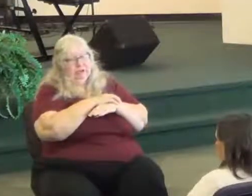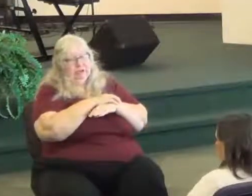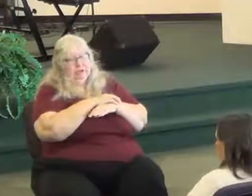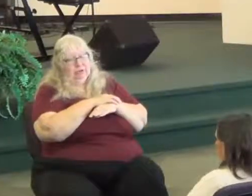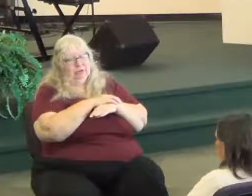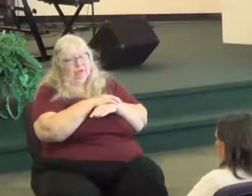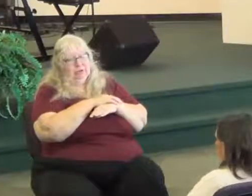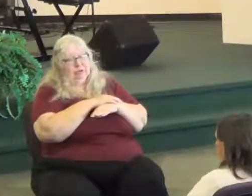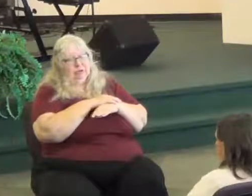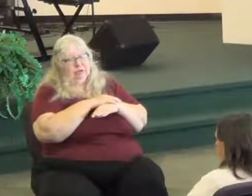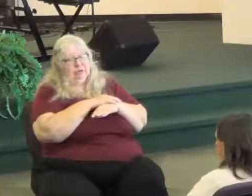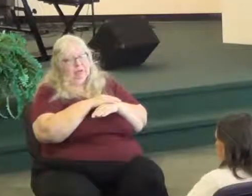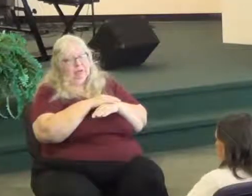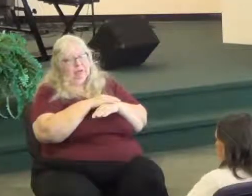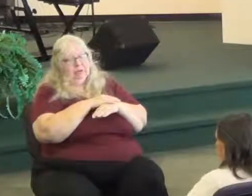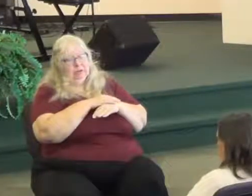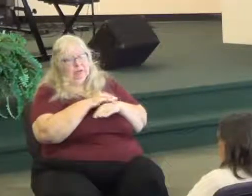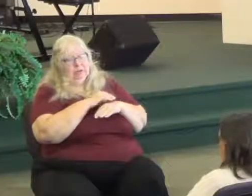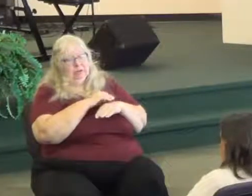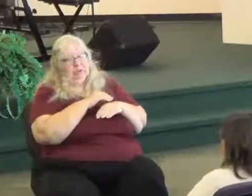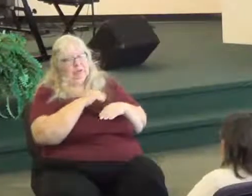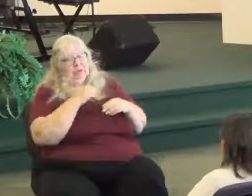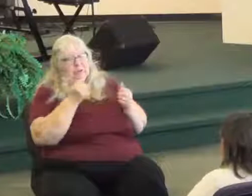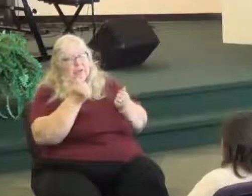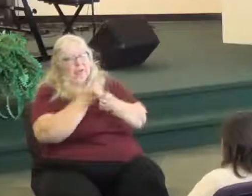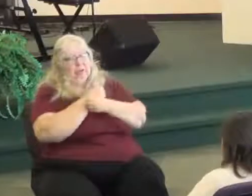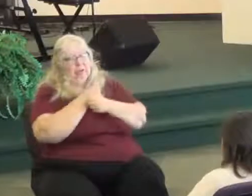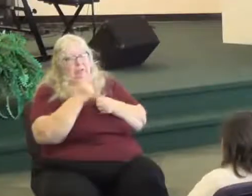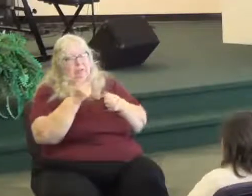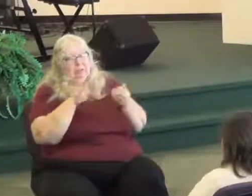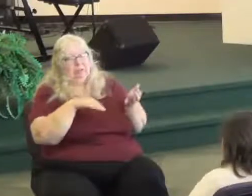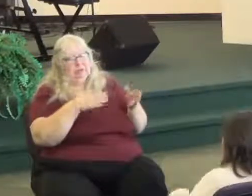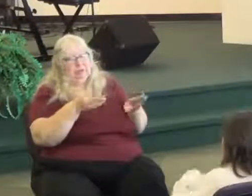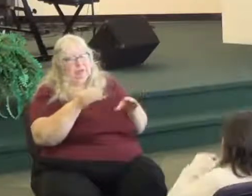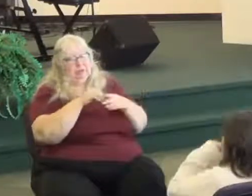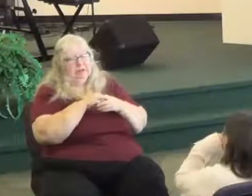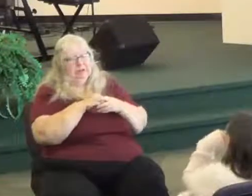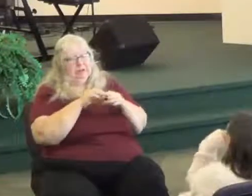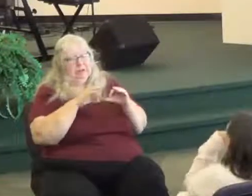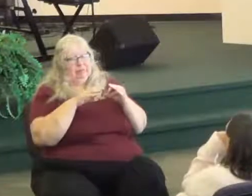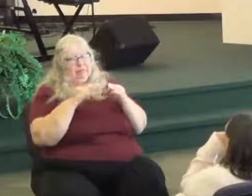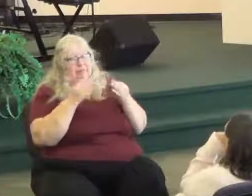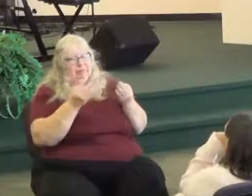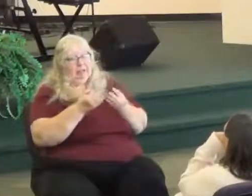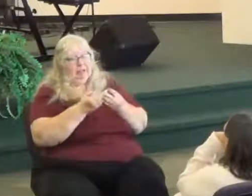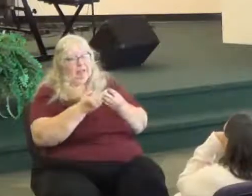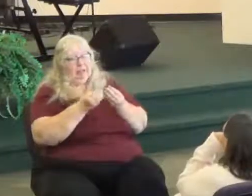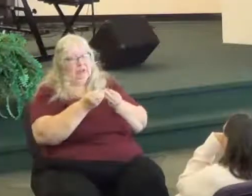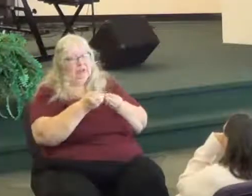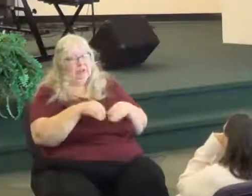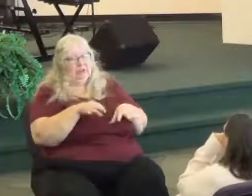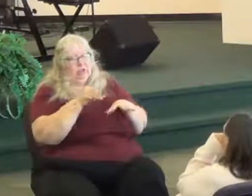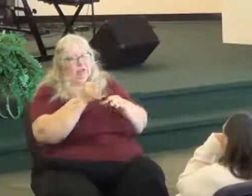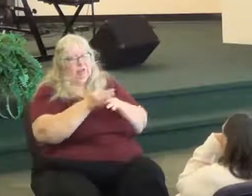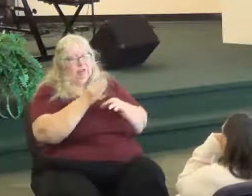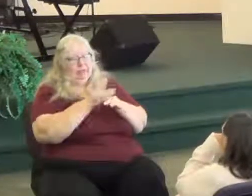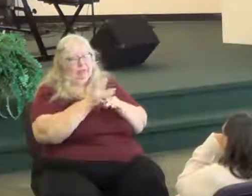Tragedy occurs. A loved one in your family dies. And you lose faith. Why?